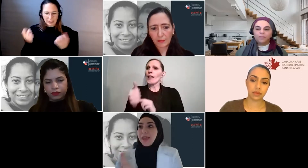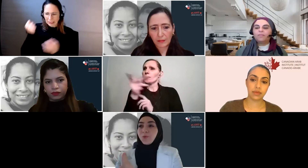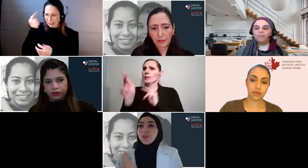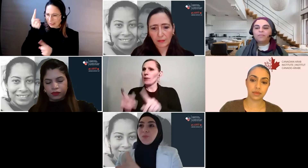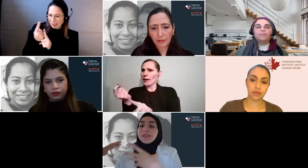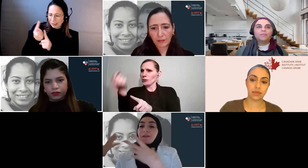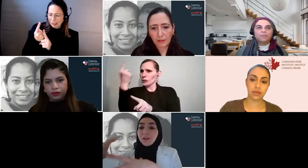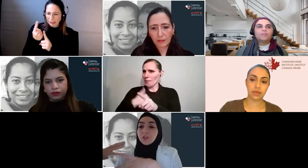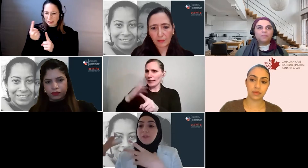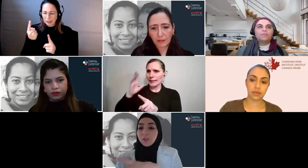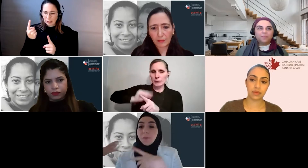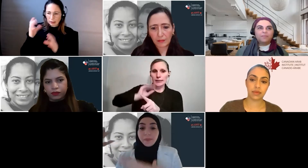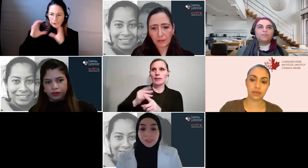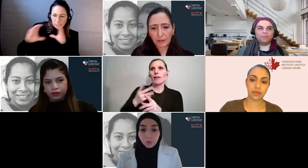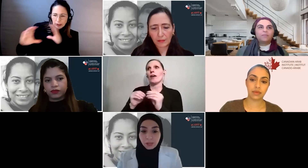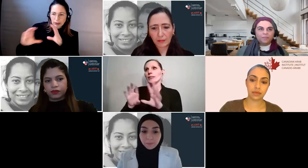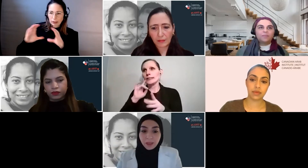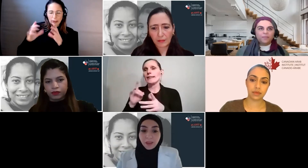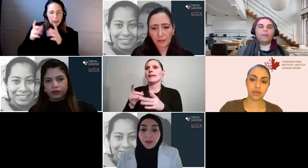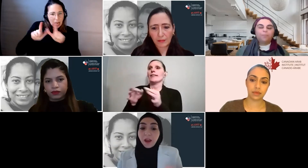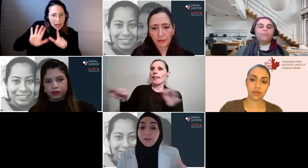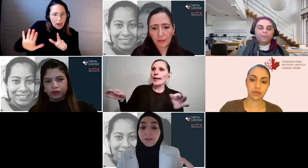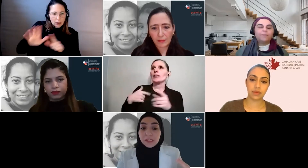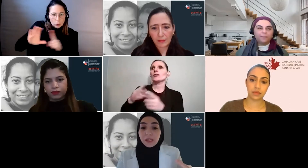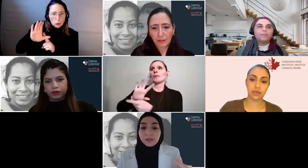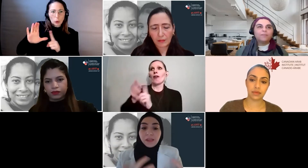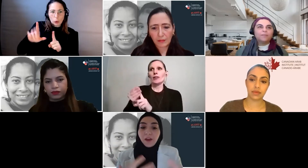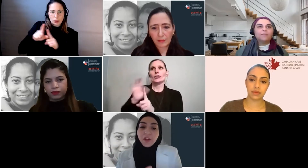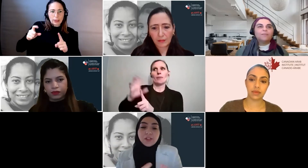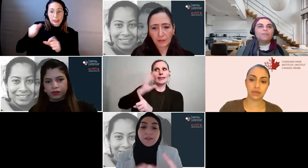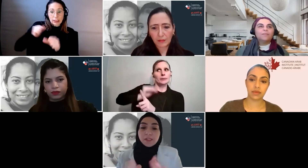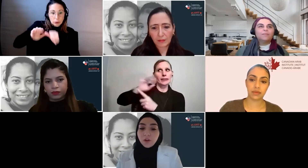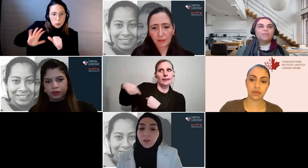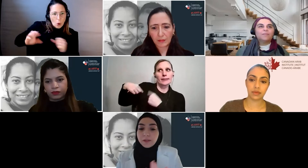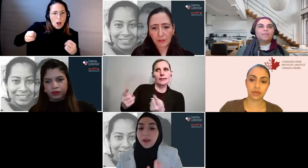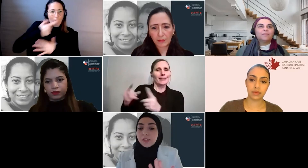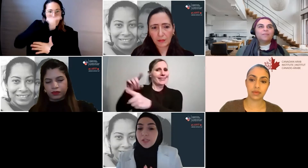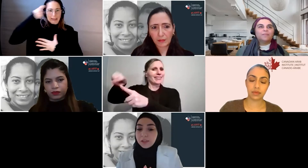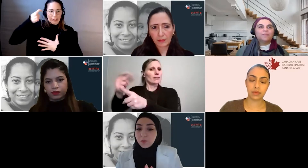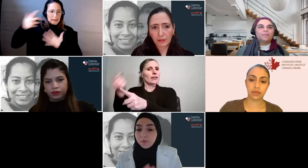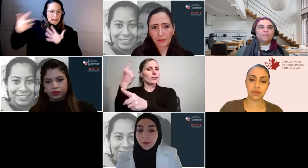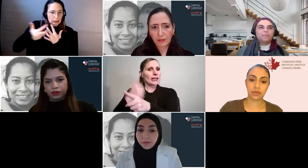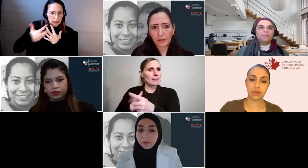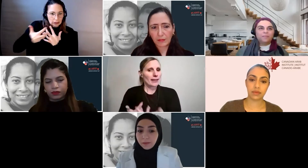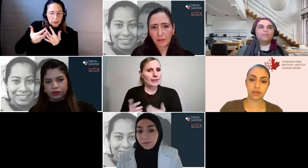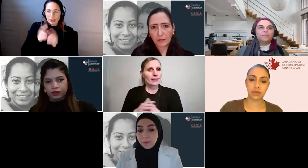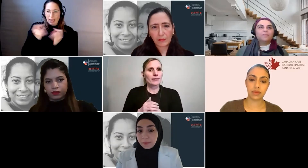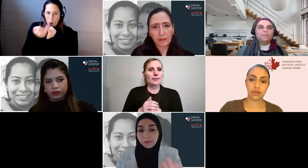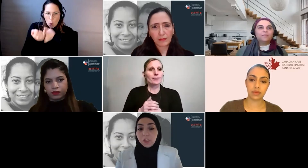that language piece, the culture, the trauma, and the story. I understand the struggle that associated with